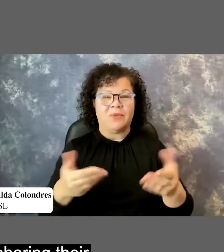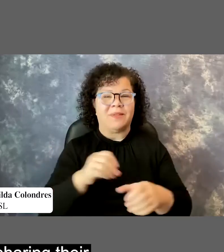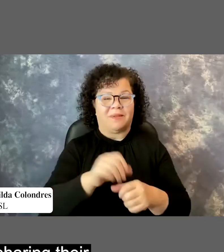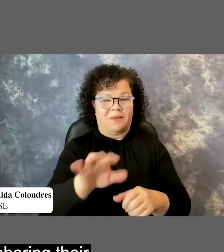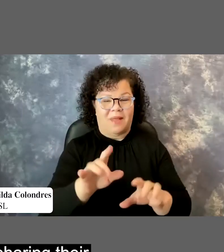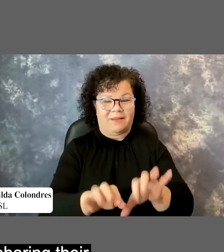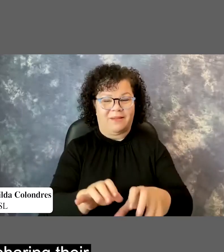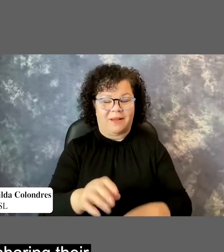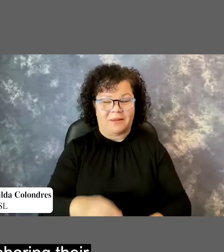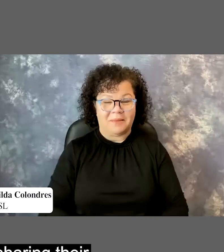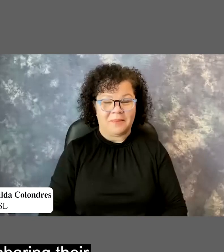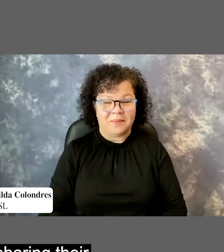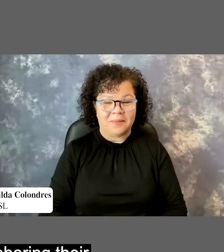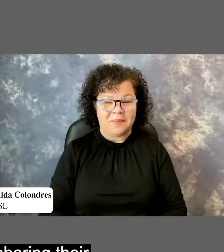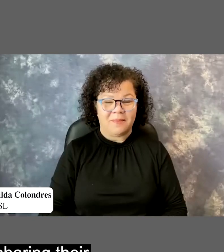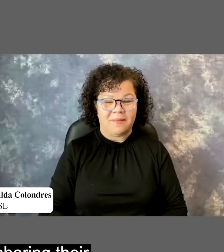space.